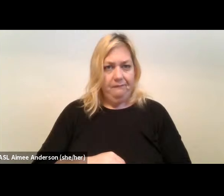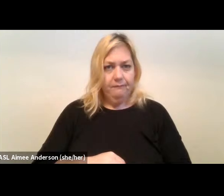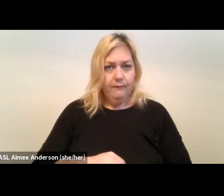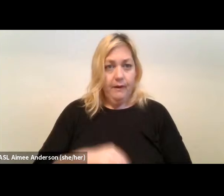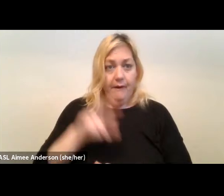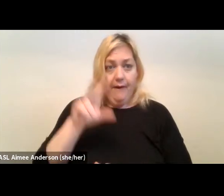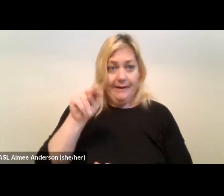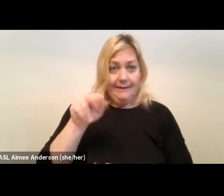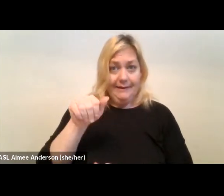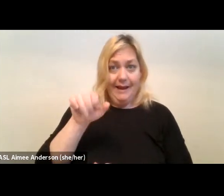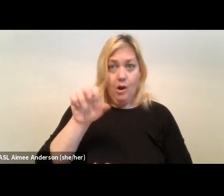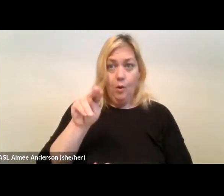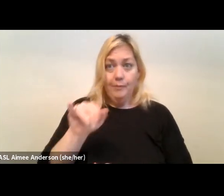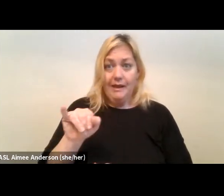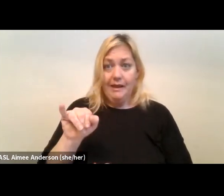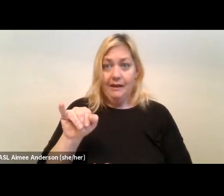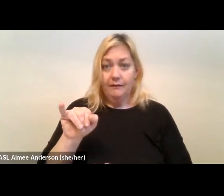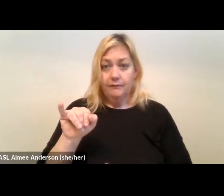Naomi?